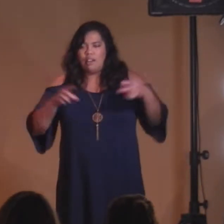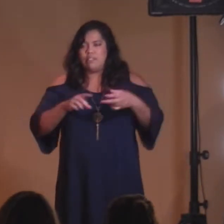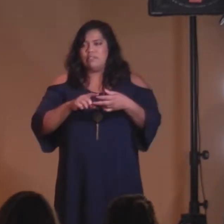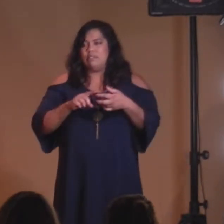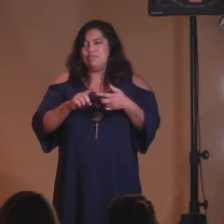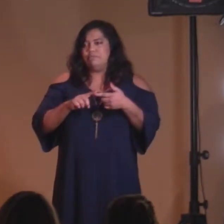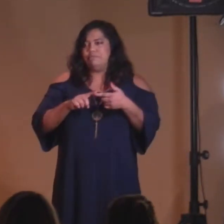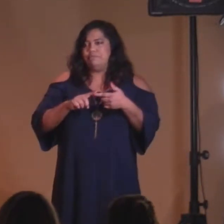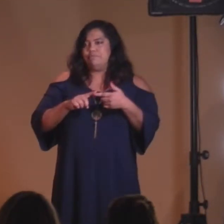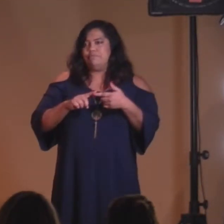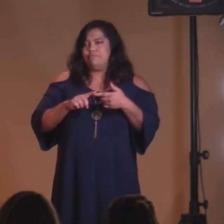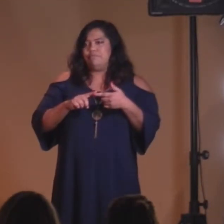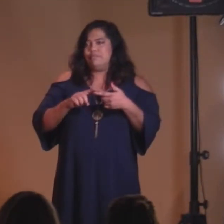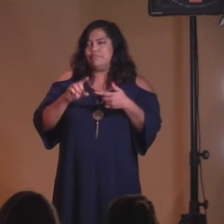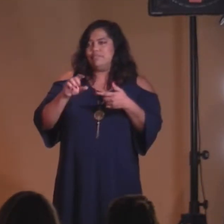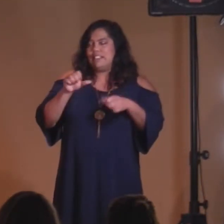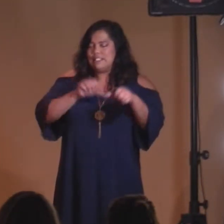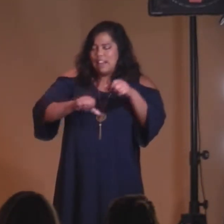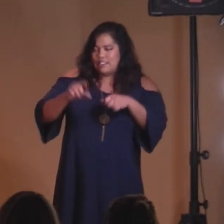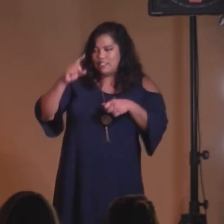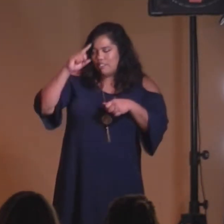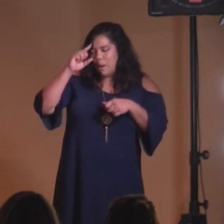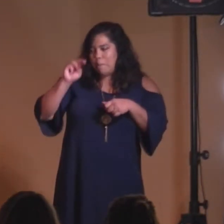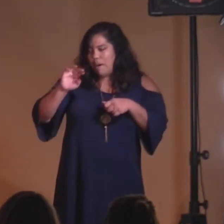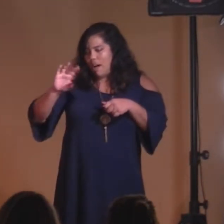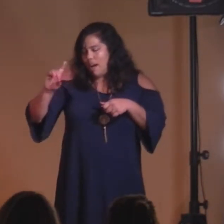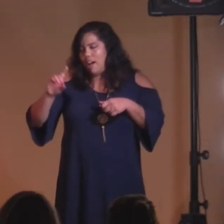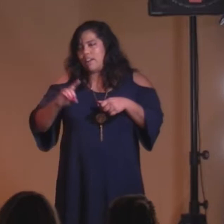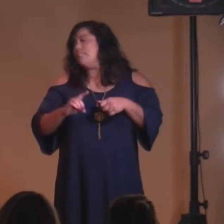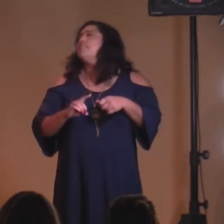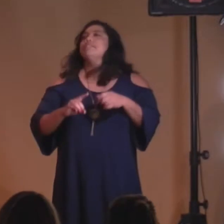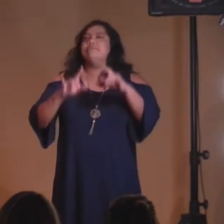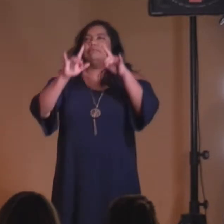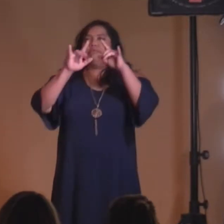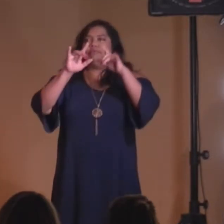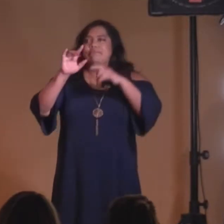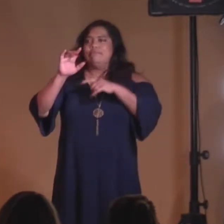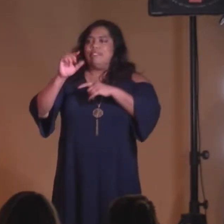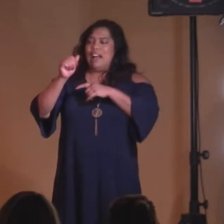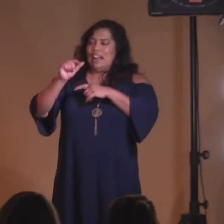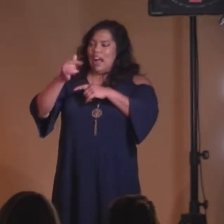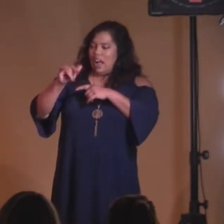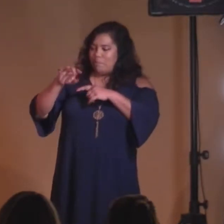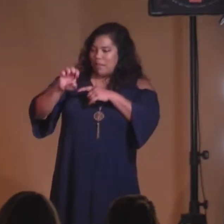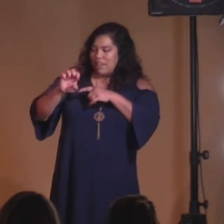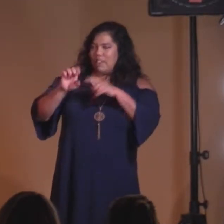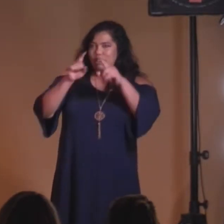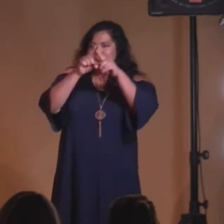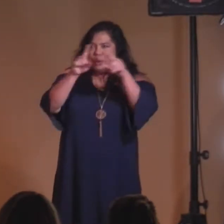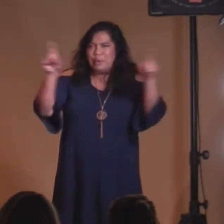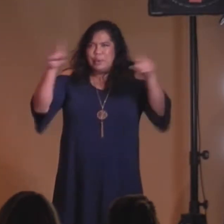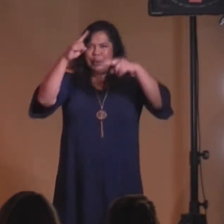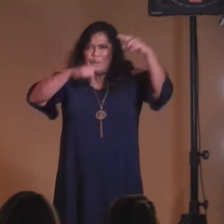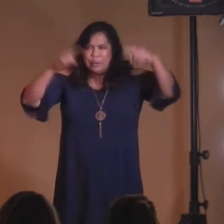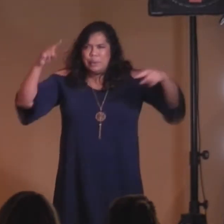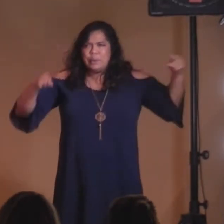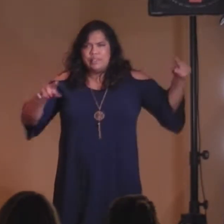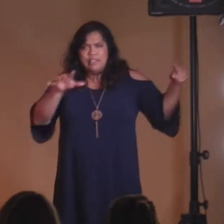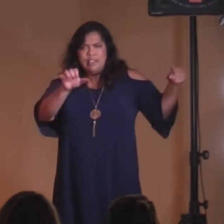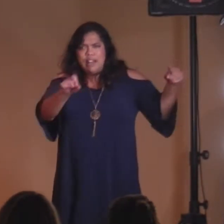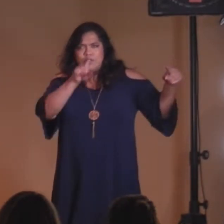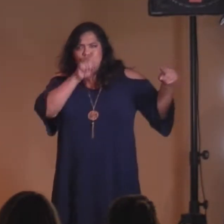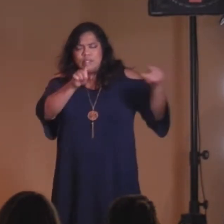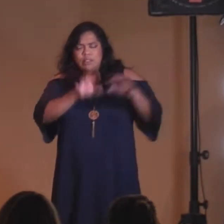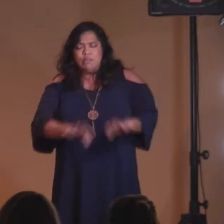mind, religious science, divine science, agape, all of those, it's yes, that's relevant. We know that's relevant. But